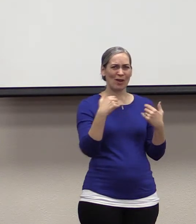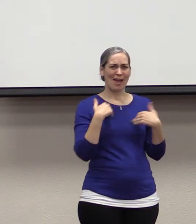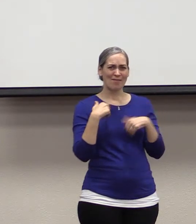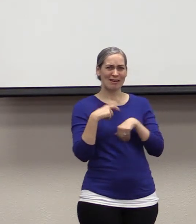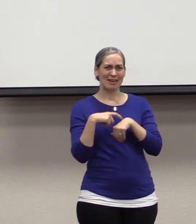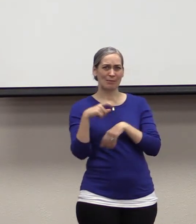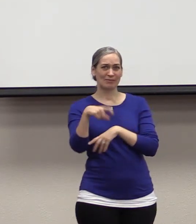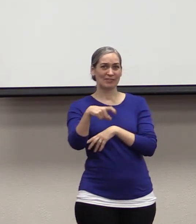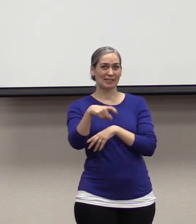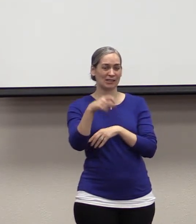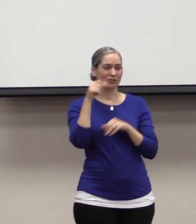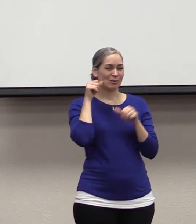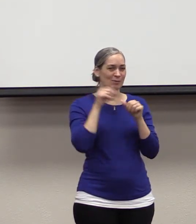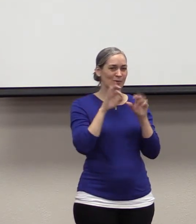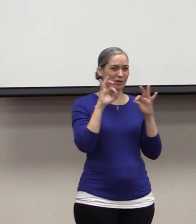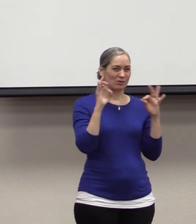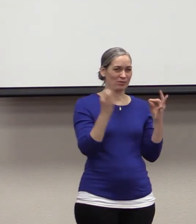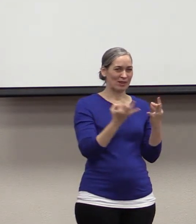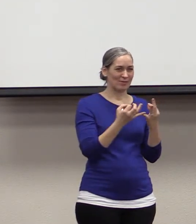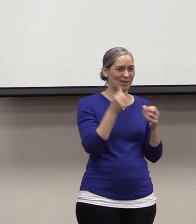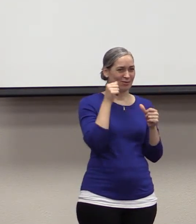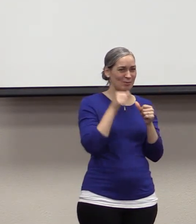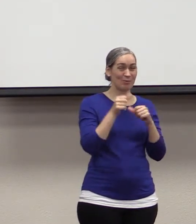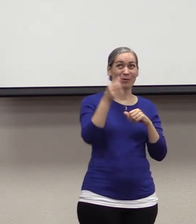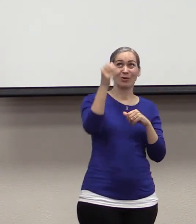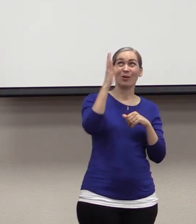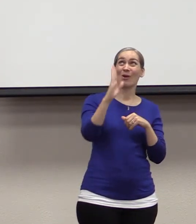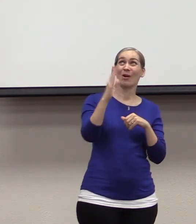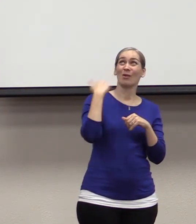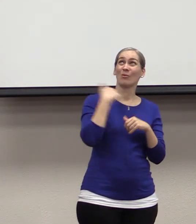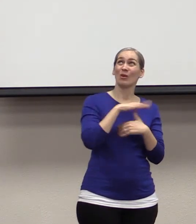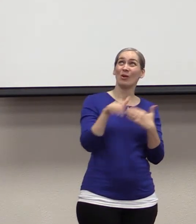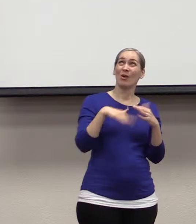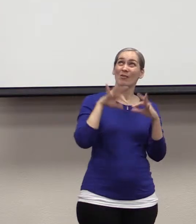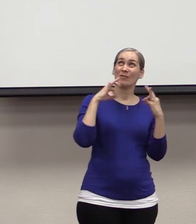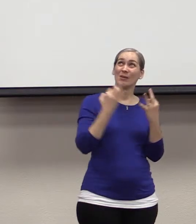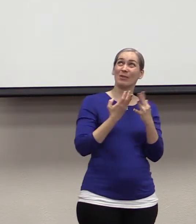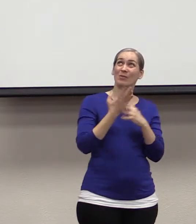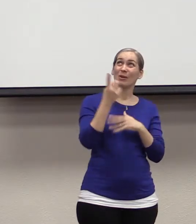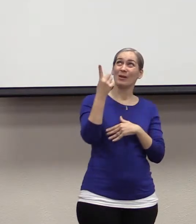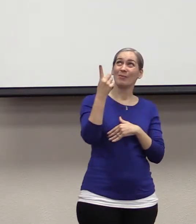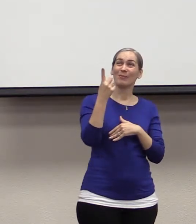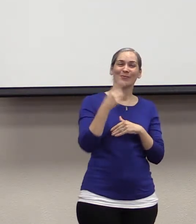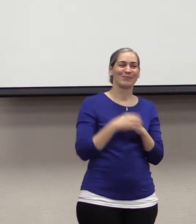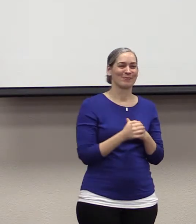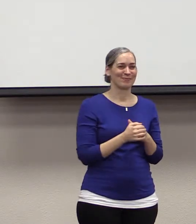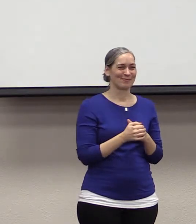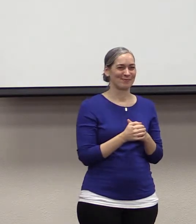and the God through which we are all family. The lesson is yours.